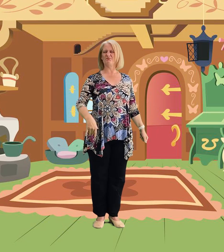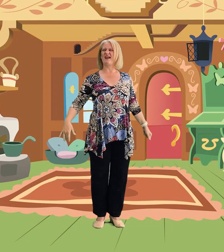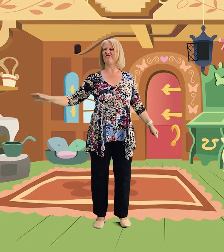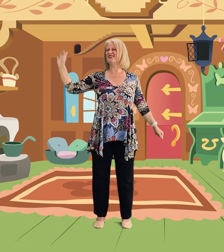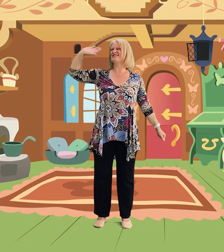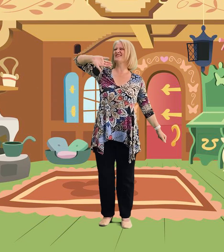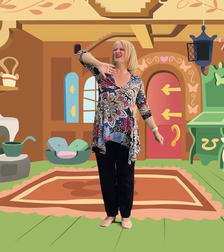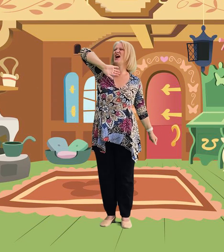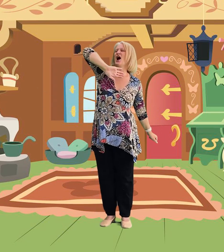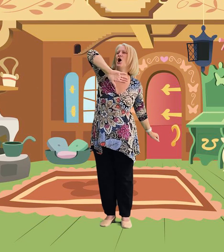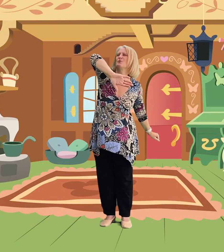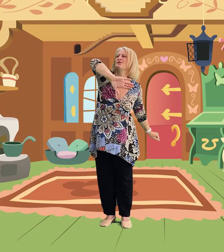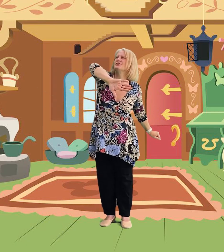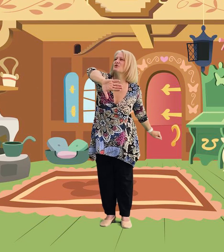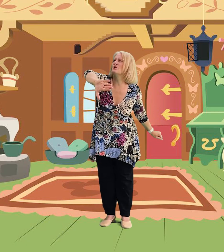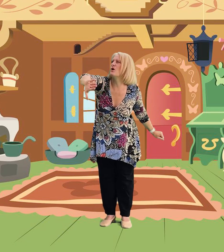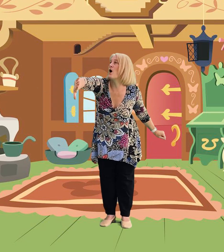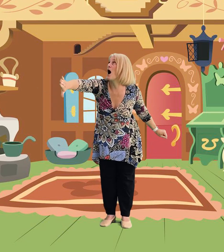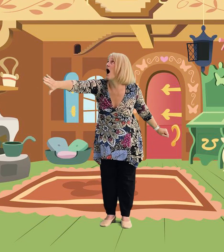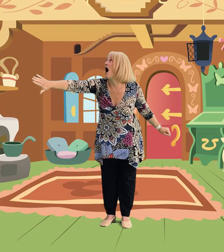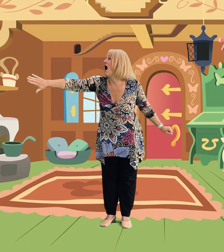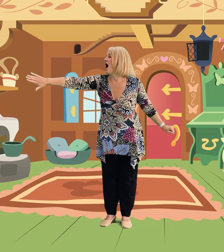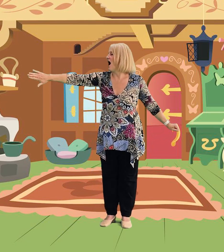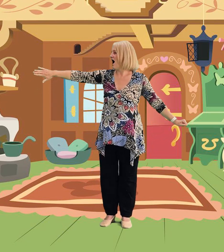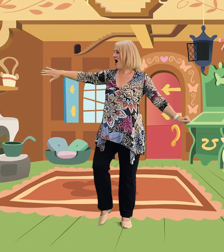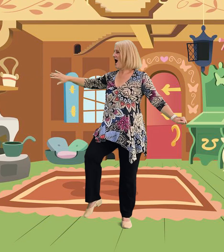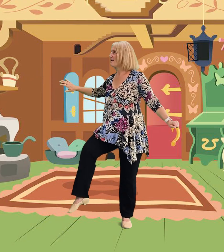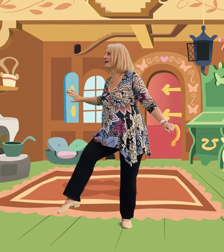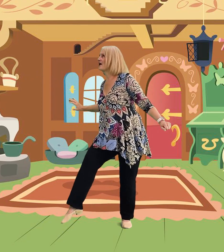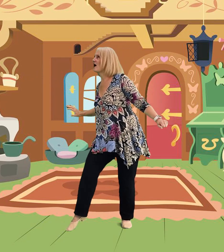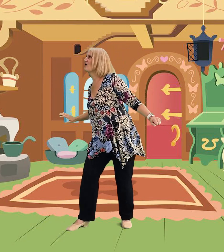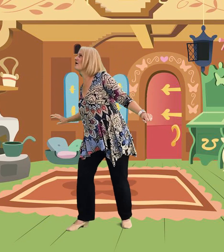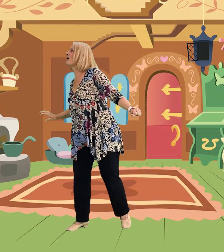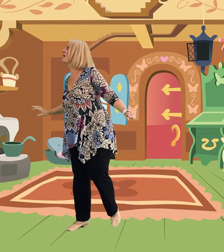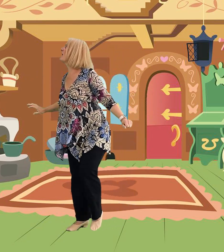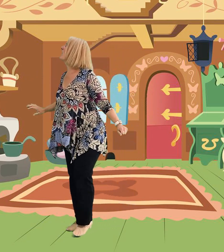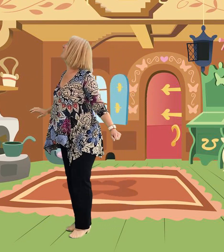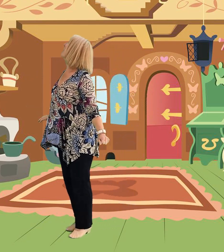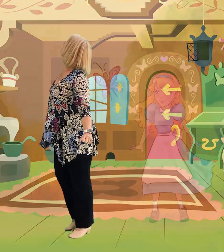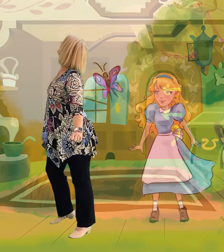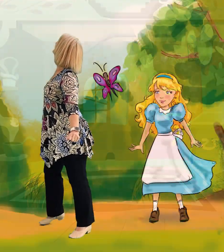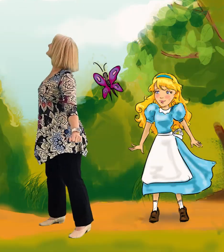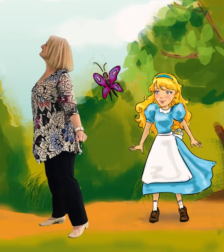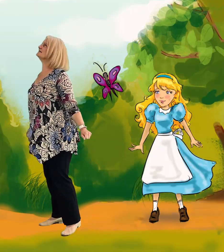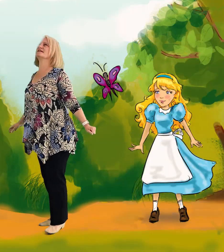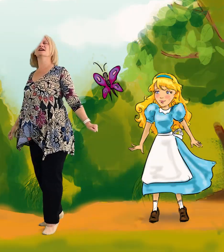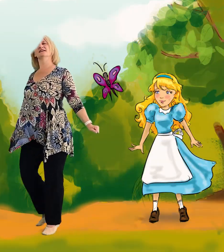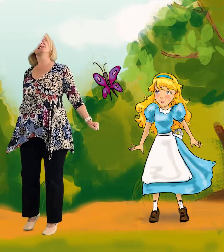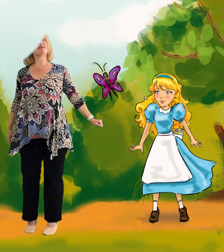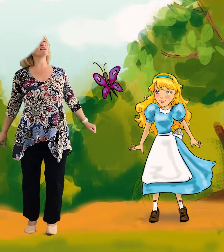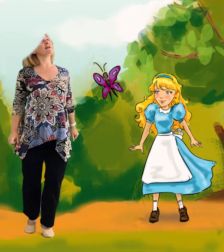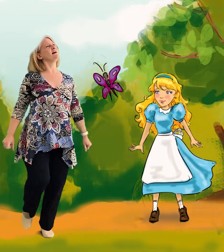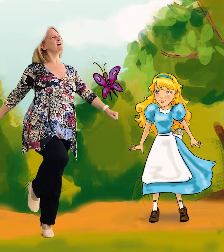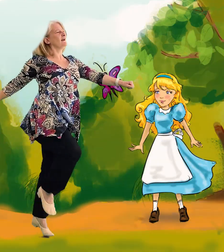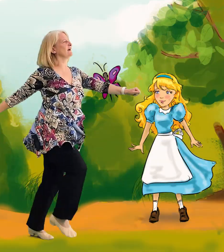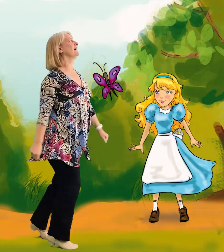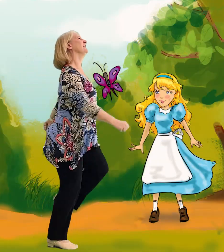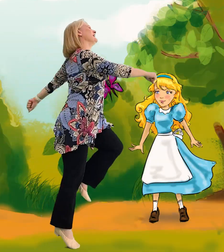breakfast. Open the door. There we go. Oh, it's so nice out here. There